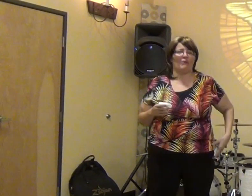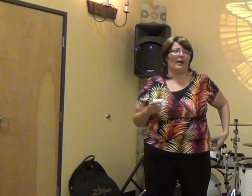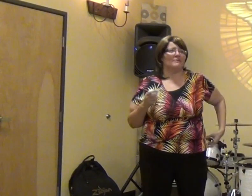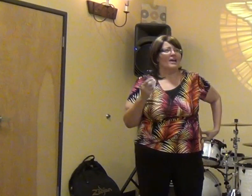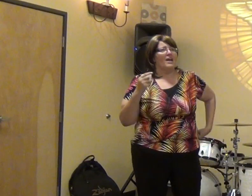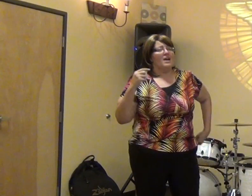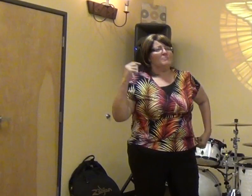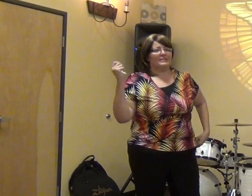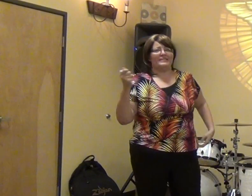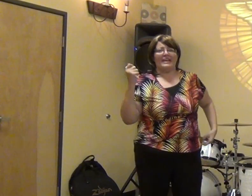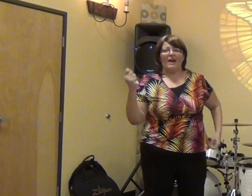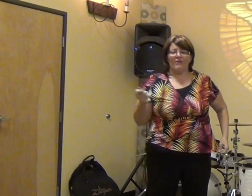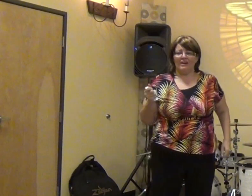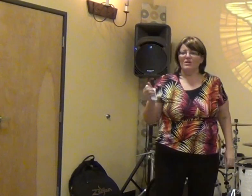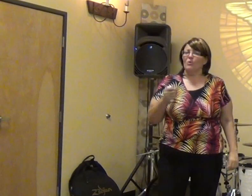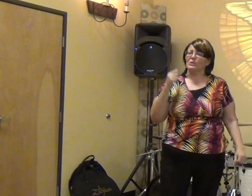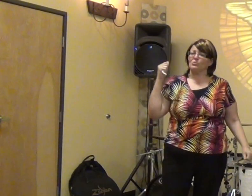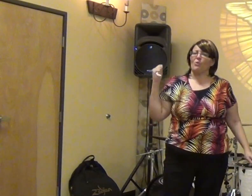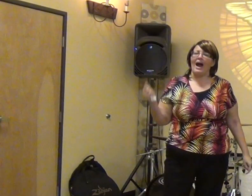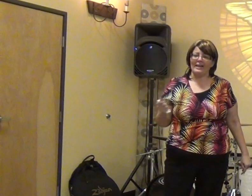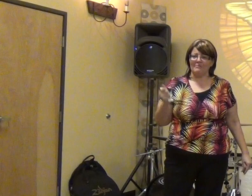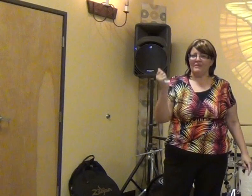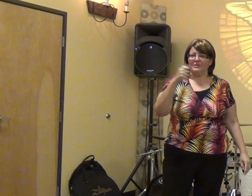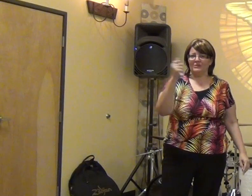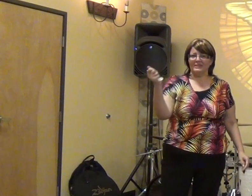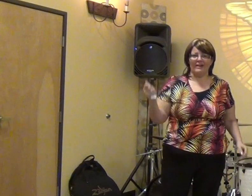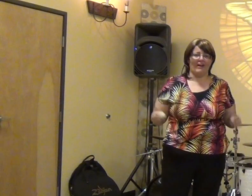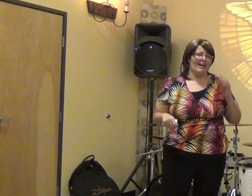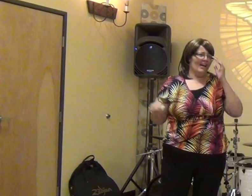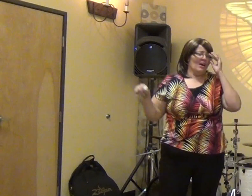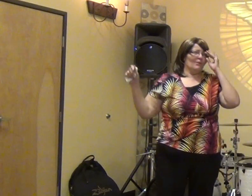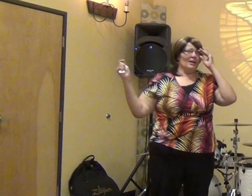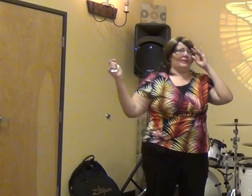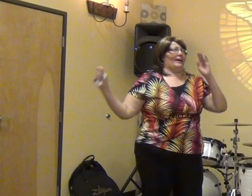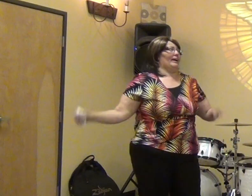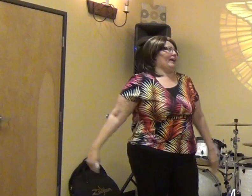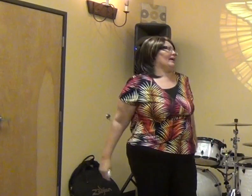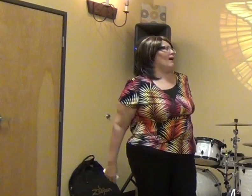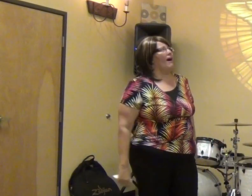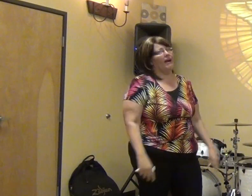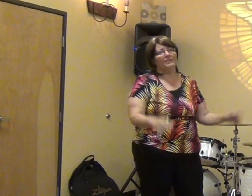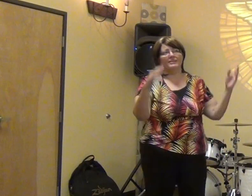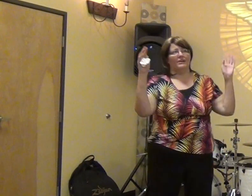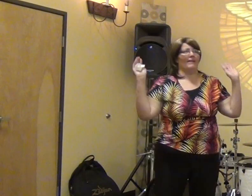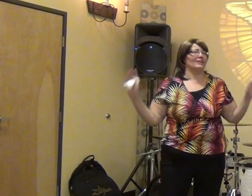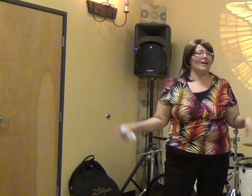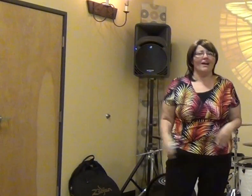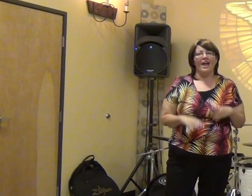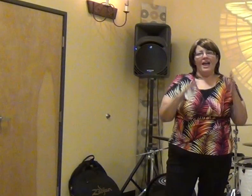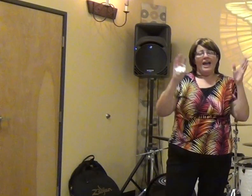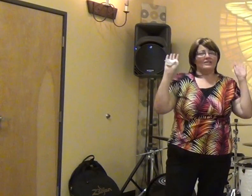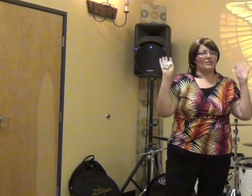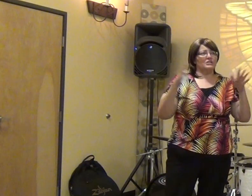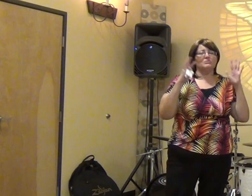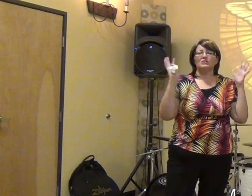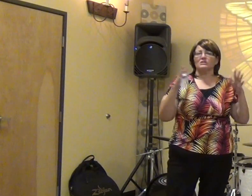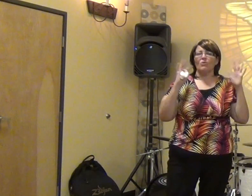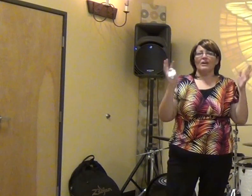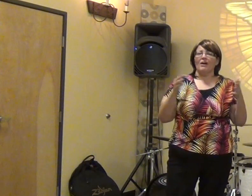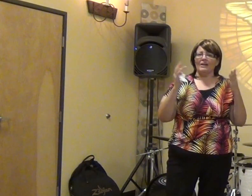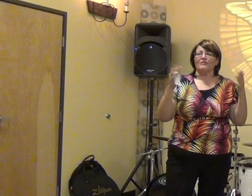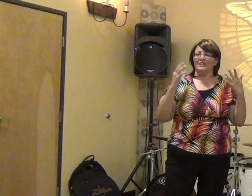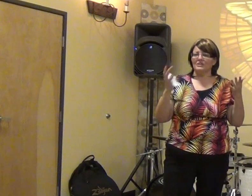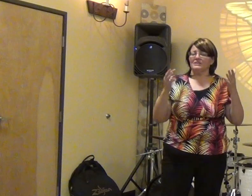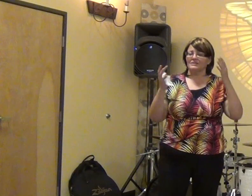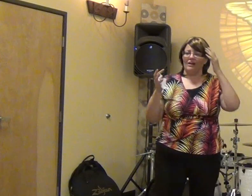built that way. But Tierra was riding it, you know, Tierra. There we go. God, we don't have a car. And so she was just